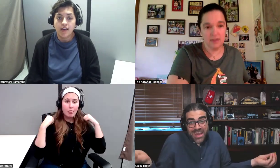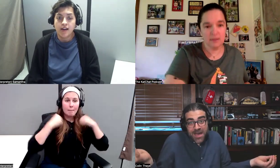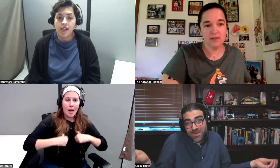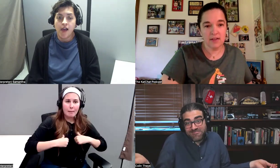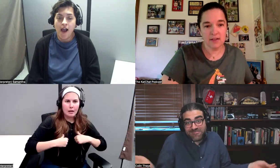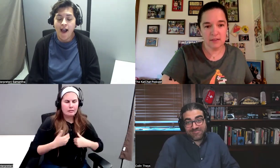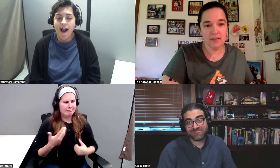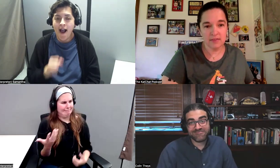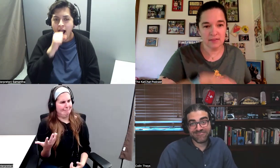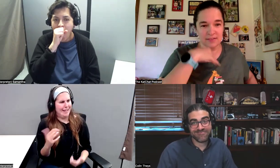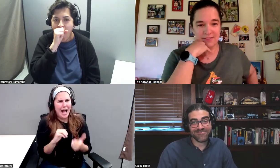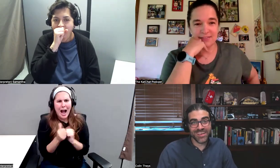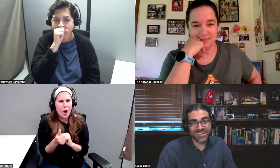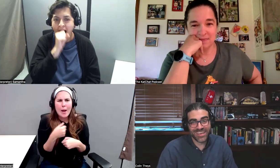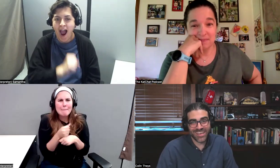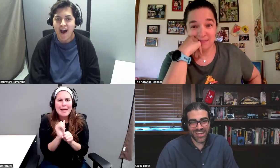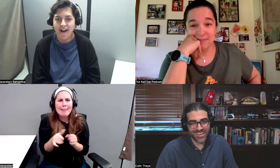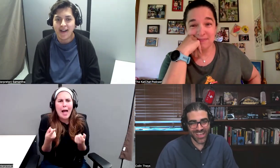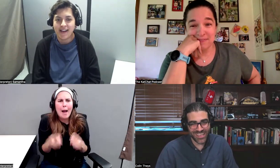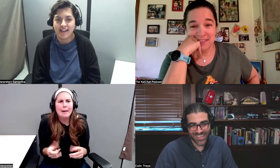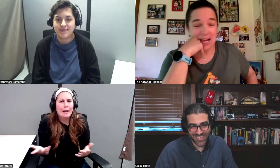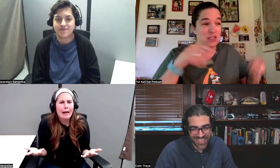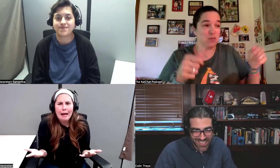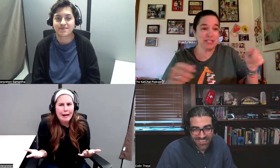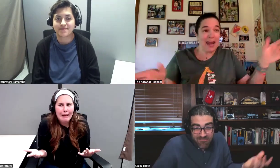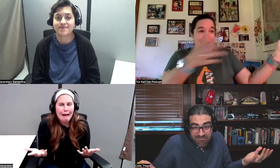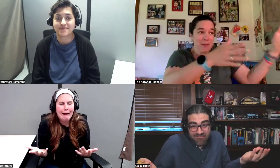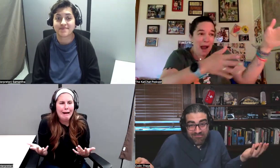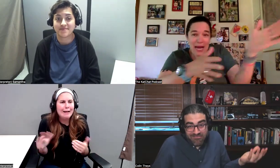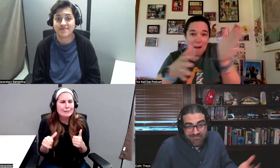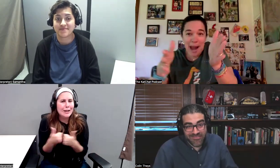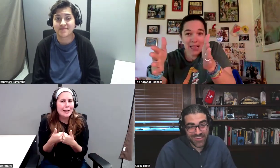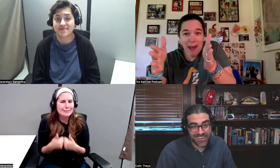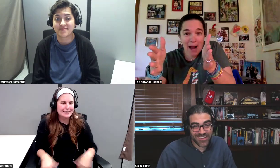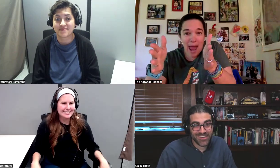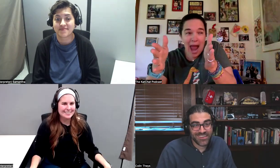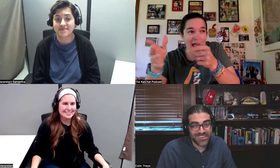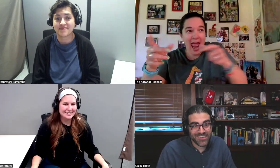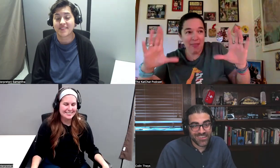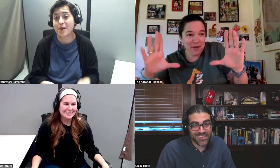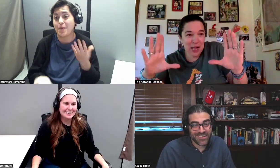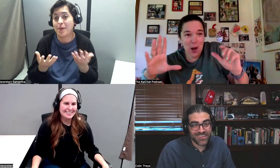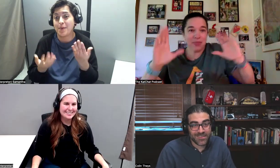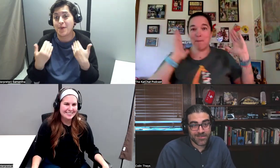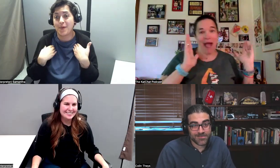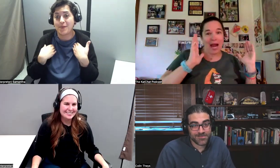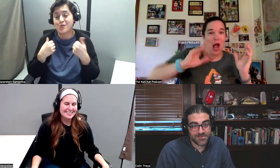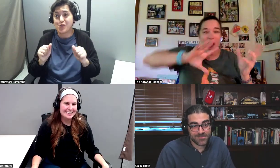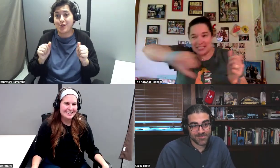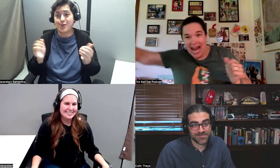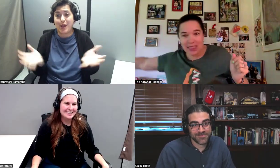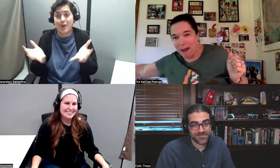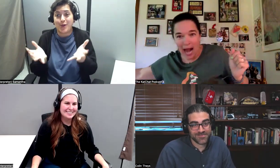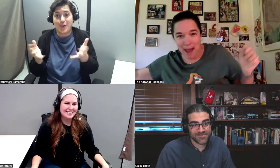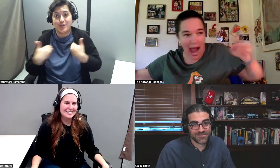I make that happen? Yeah. Like, If you pretend have a monkey come by the backpack and then boom, then block it